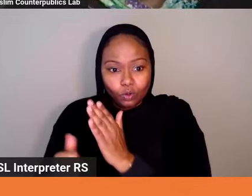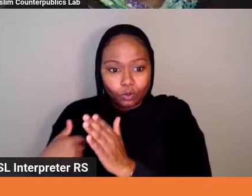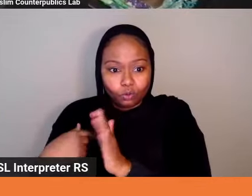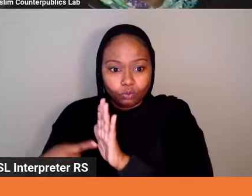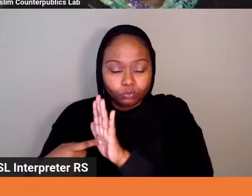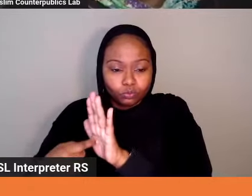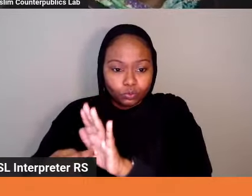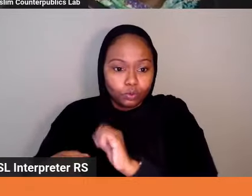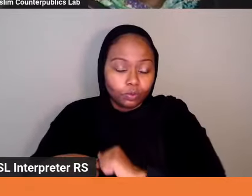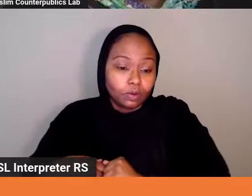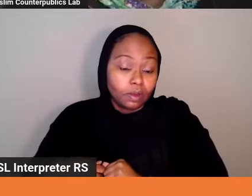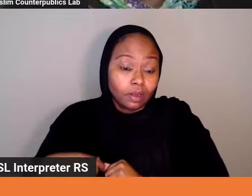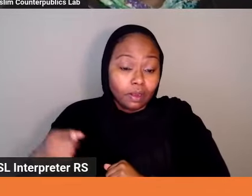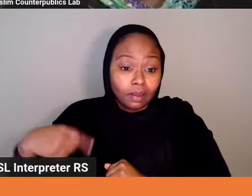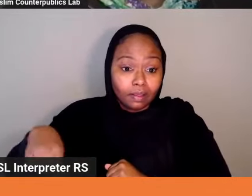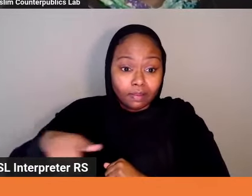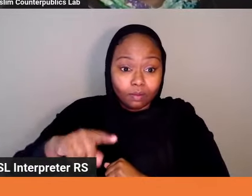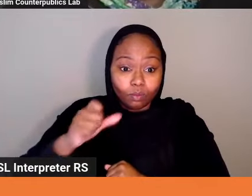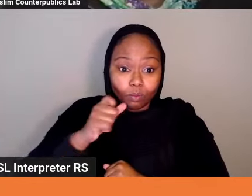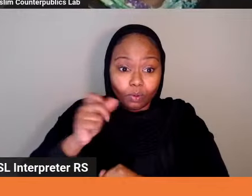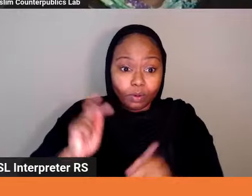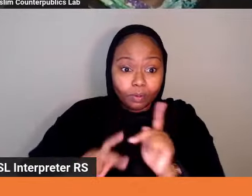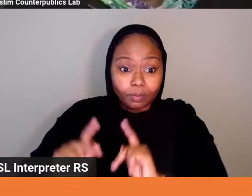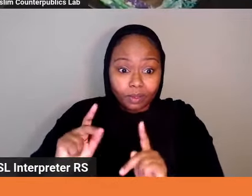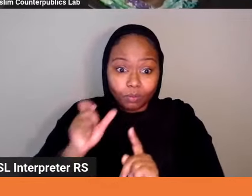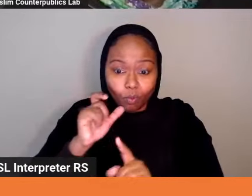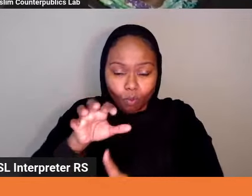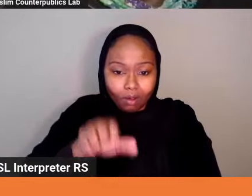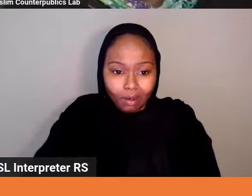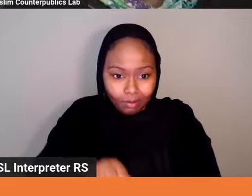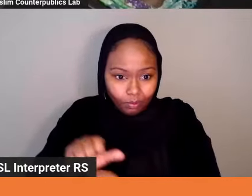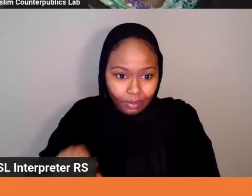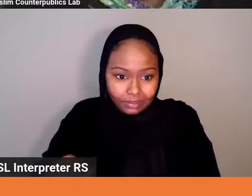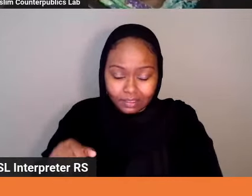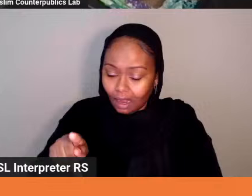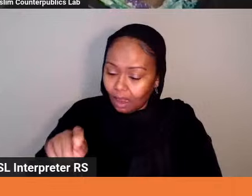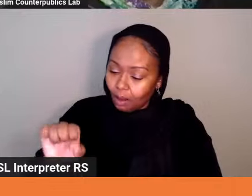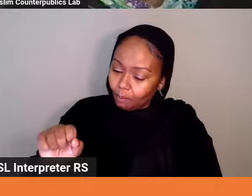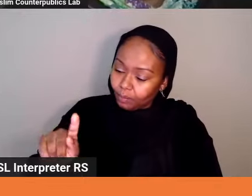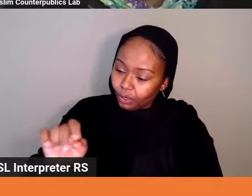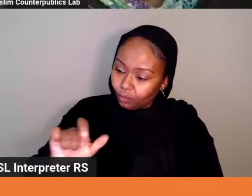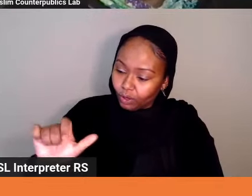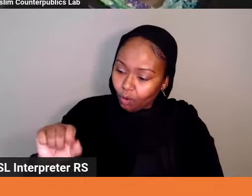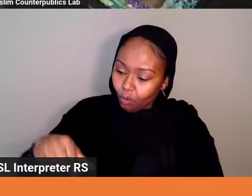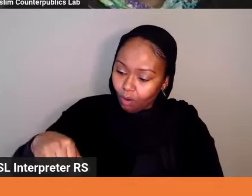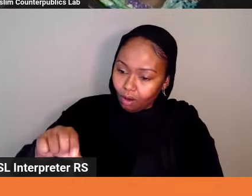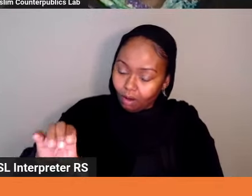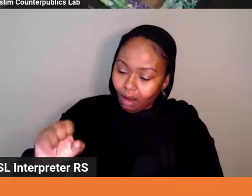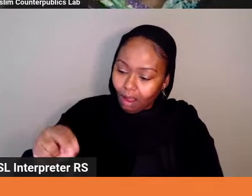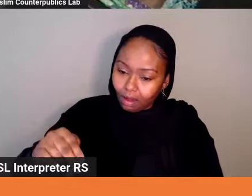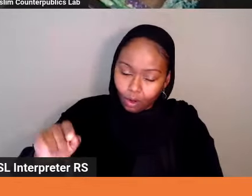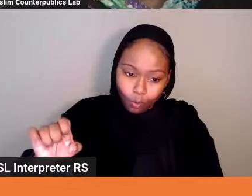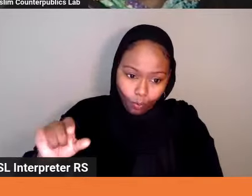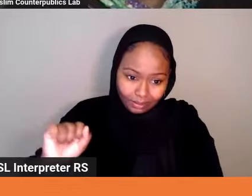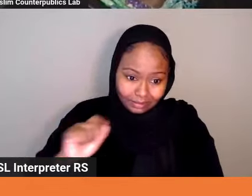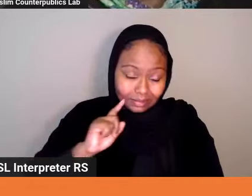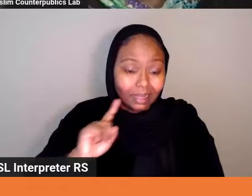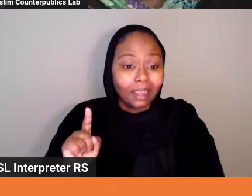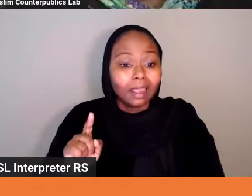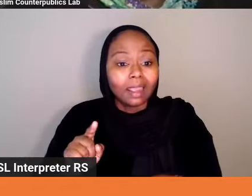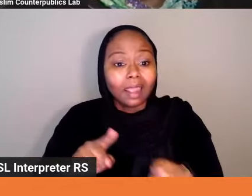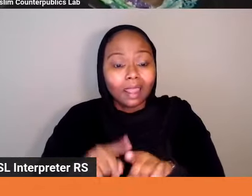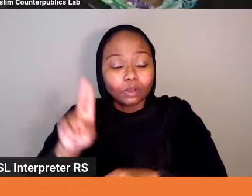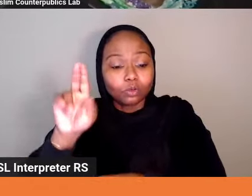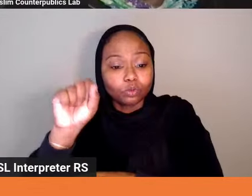Archives, of trophies of imperial conquest and, quote, the deployment and enactment of absolute U.S. imperial